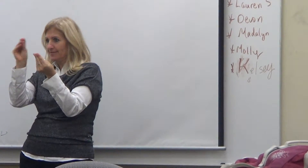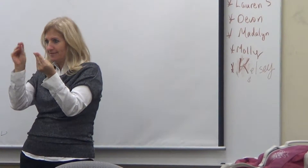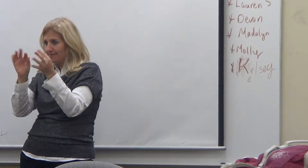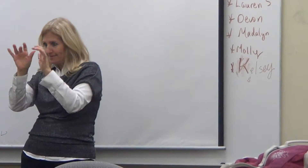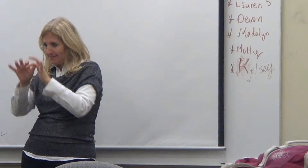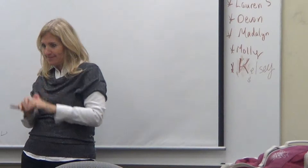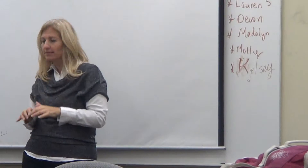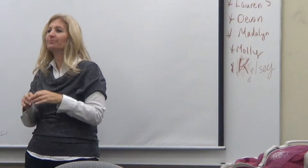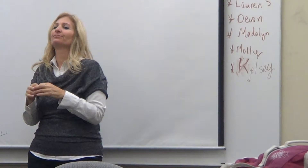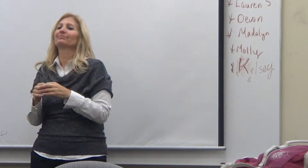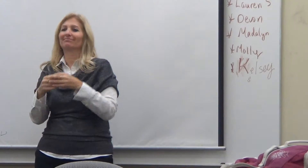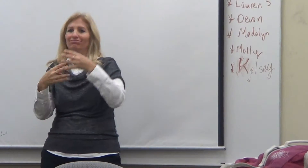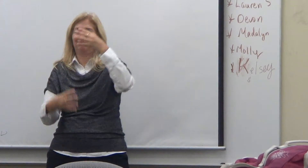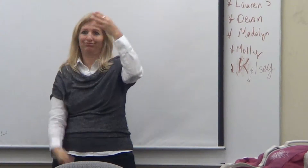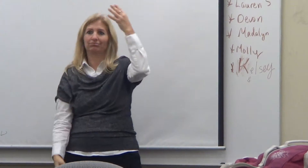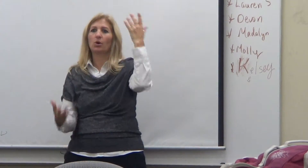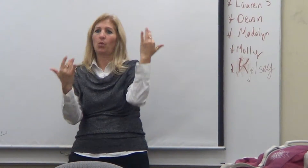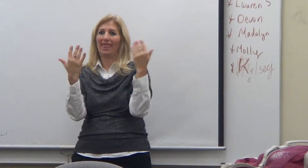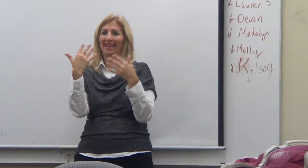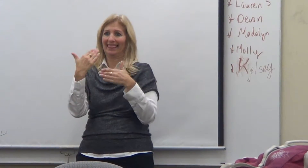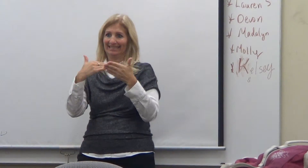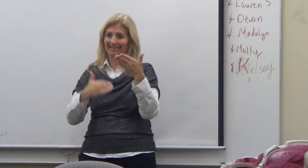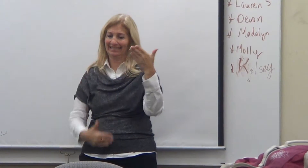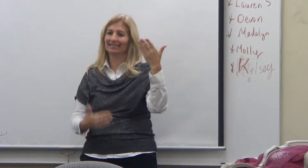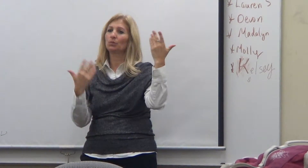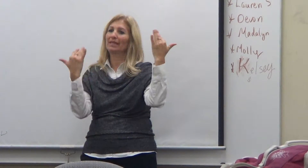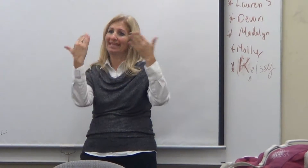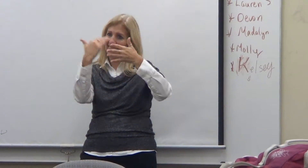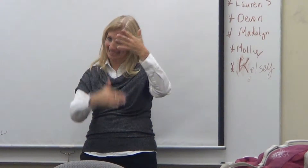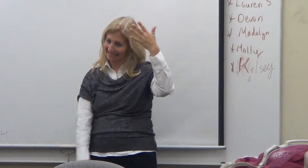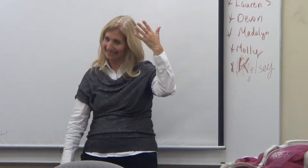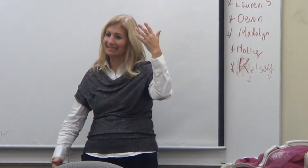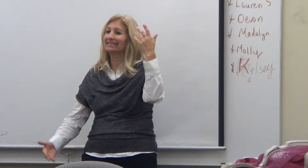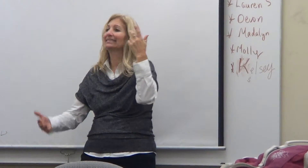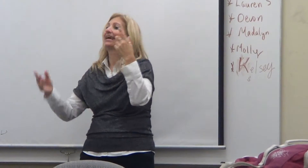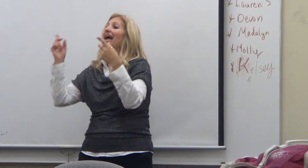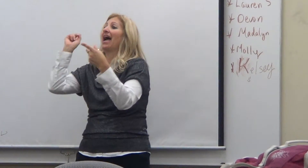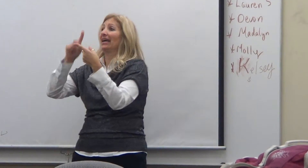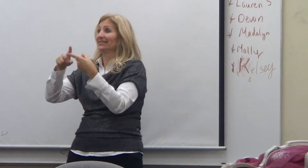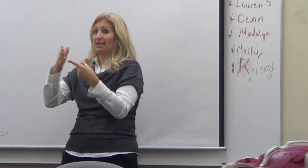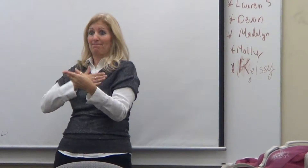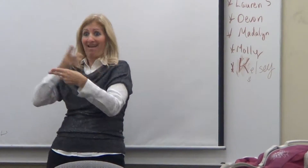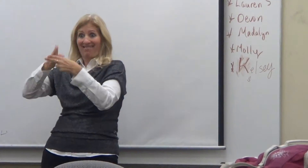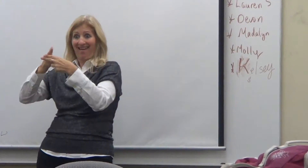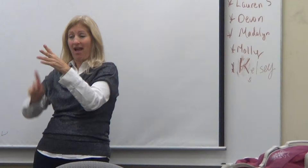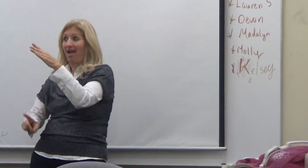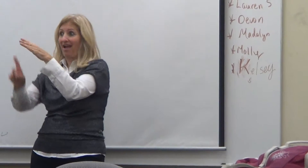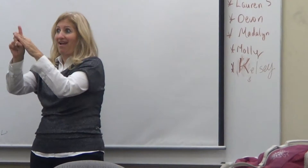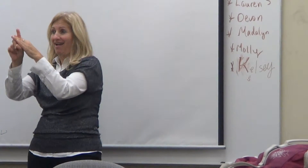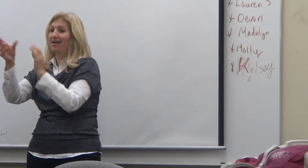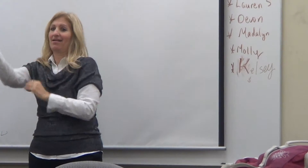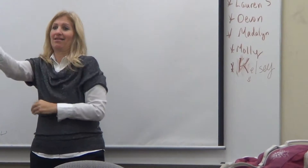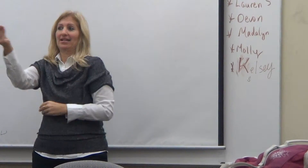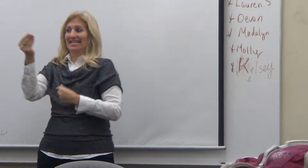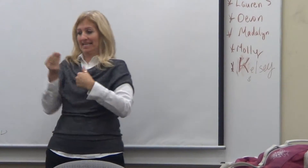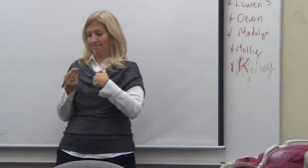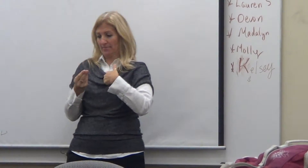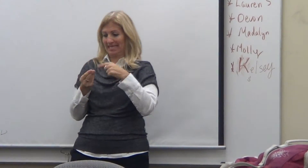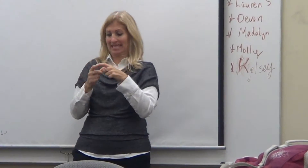voucher, and they would apply for it, and they would be put on a waiting list. When their name